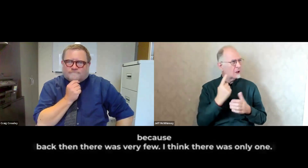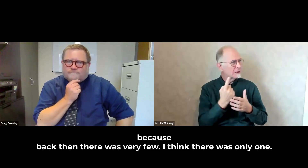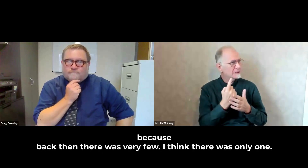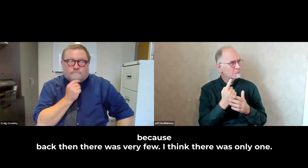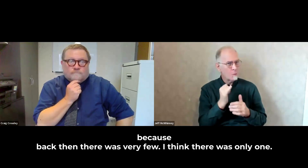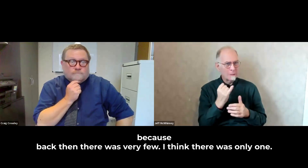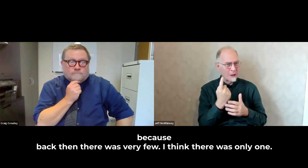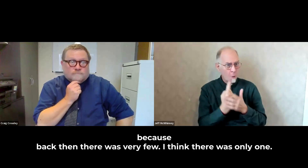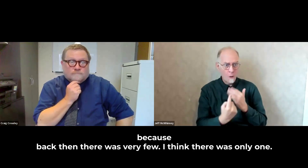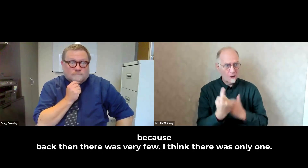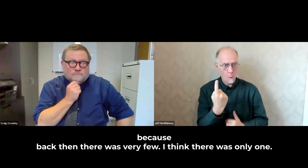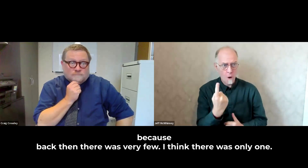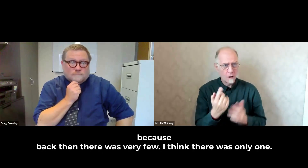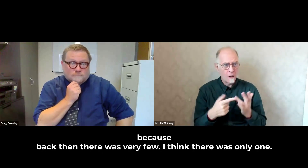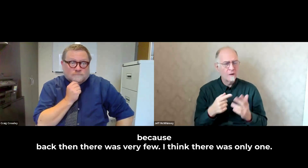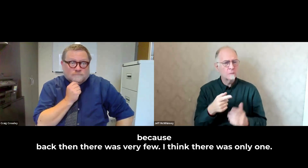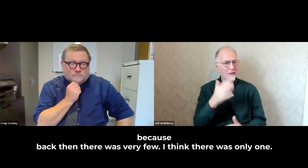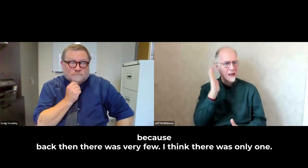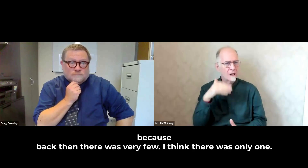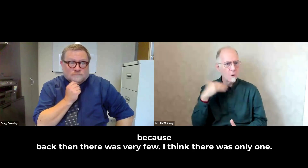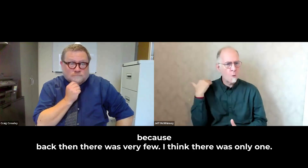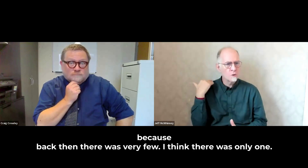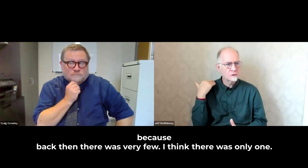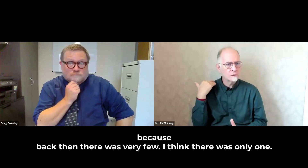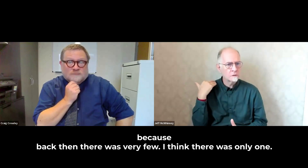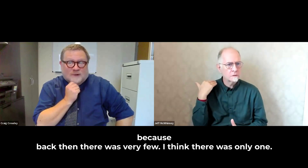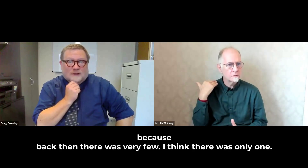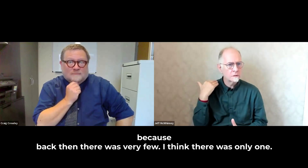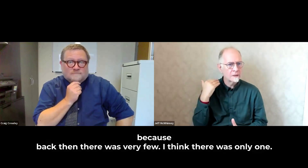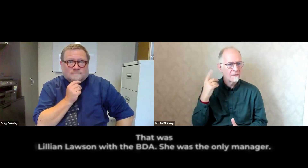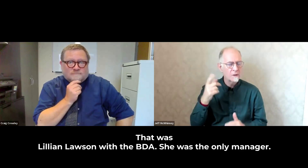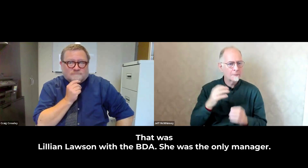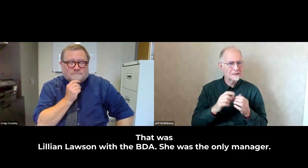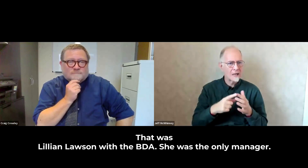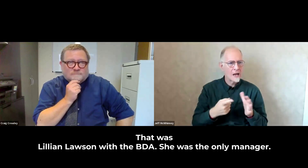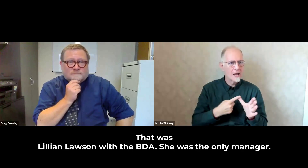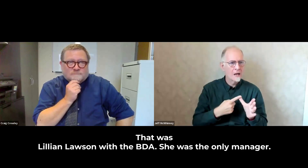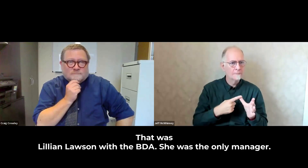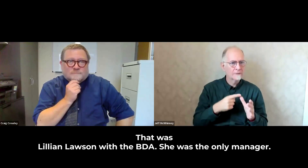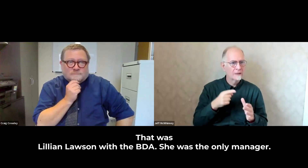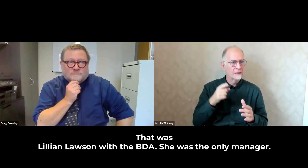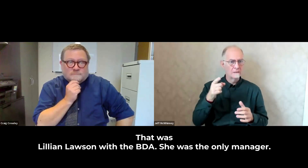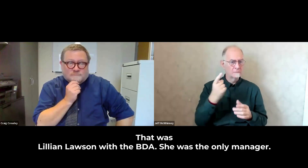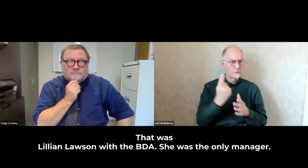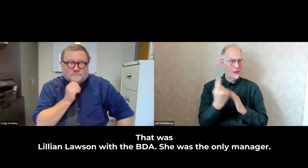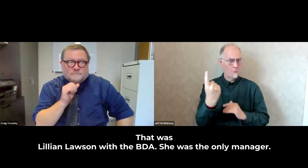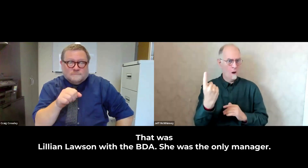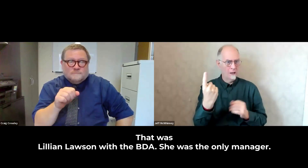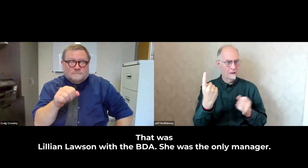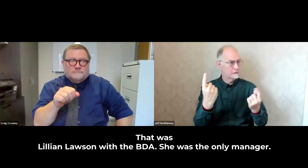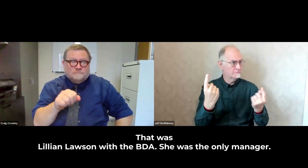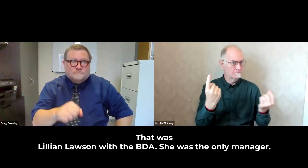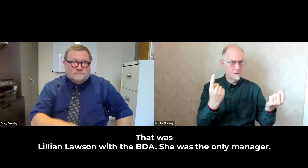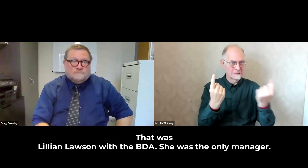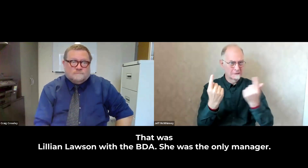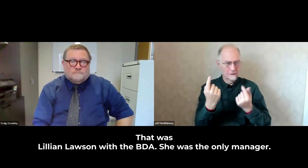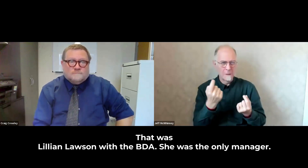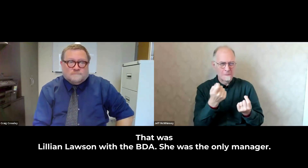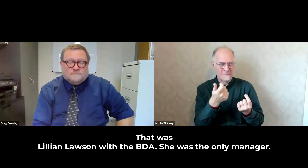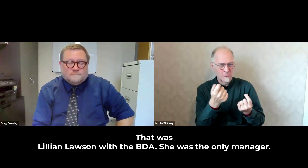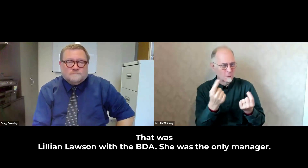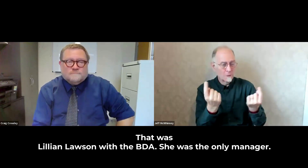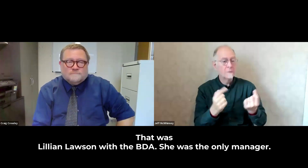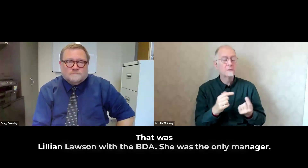it because back then there was very few. I think there was only one. There was only one. That was Lillian Lawson with the BDA. She was